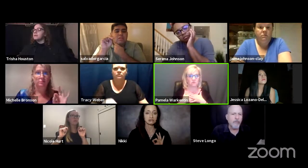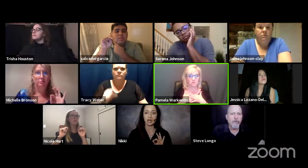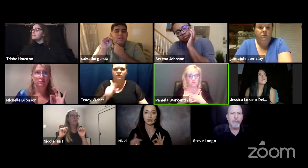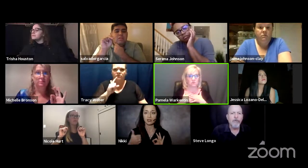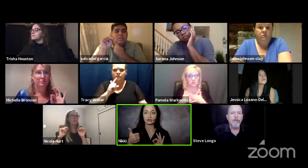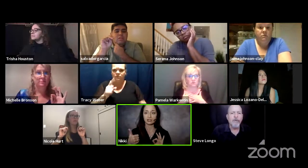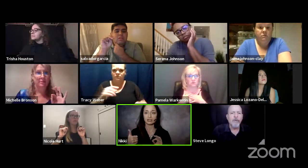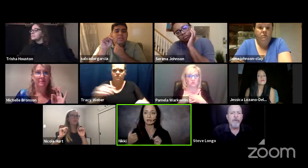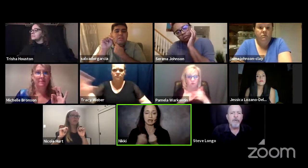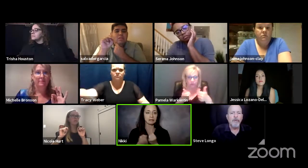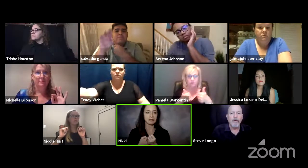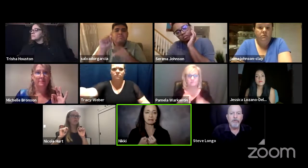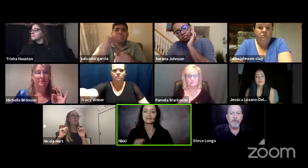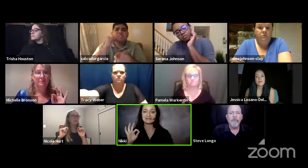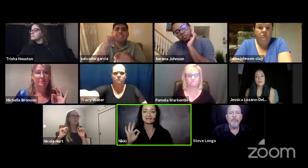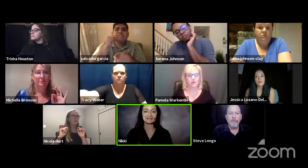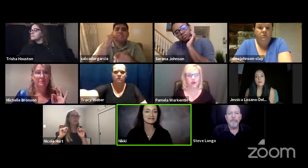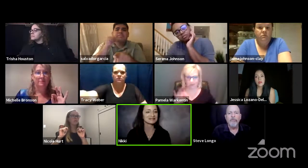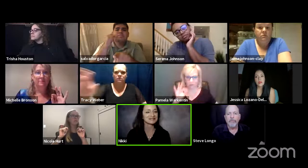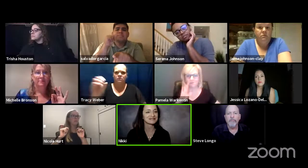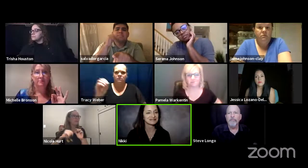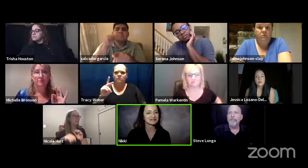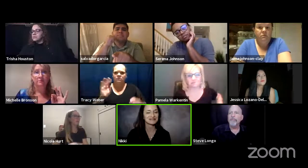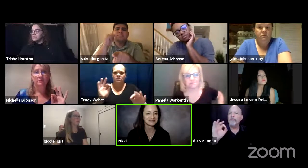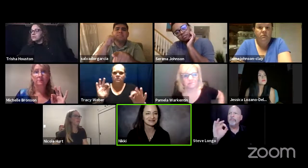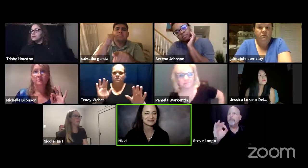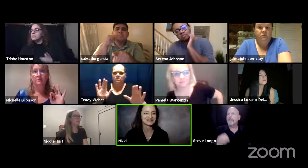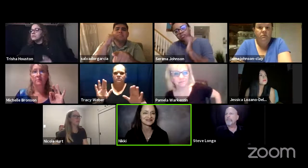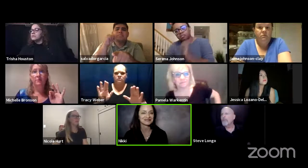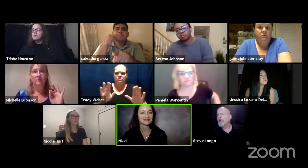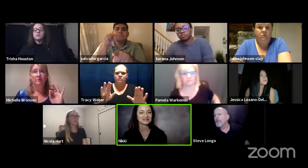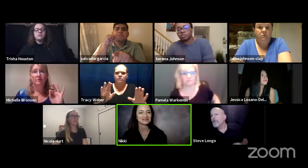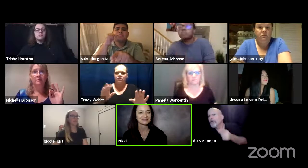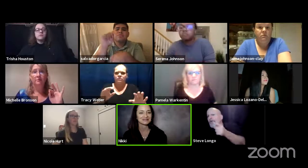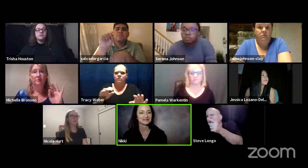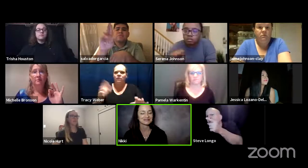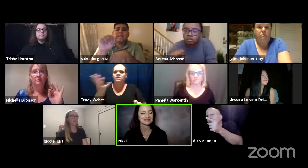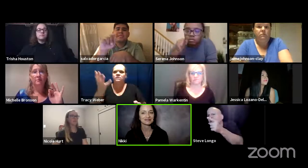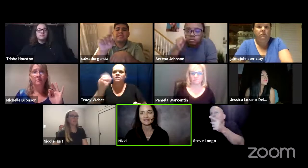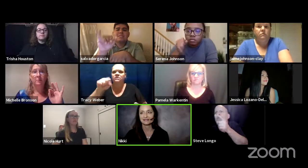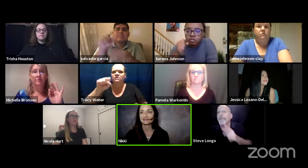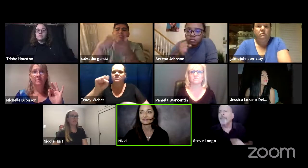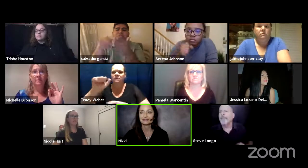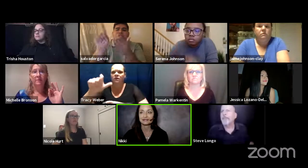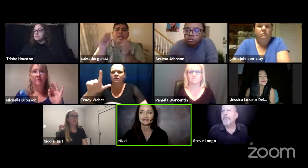I'm good. Just back me up. I will.